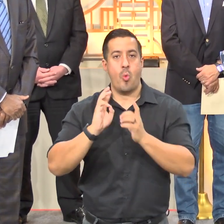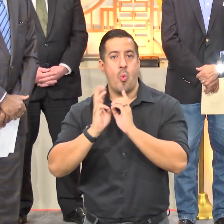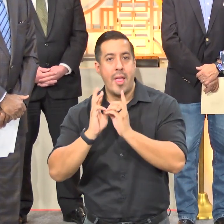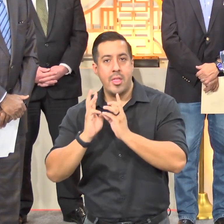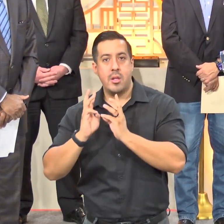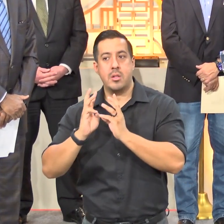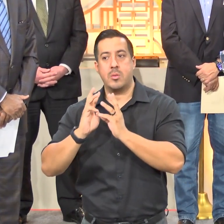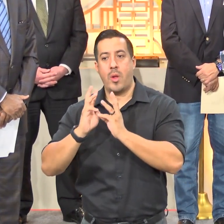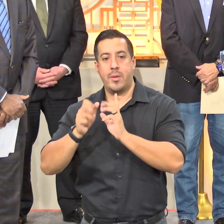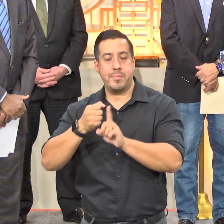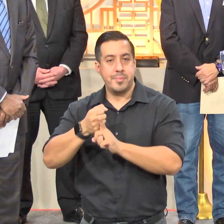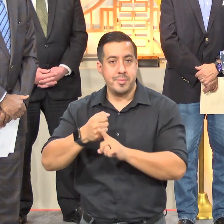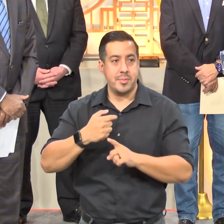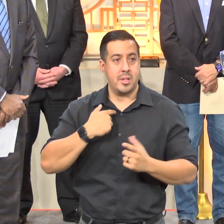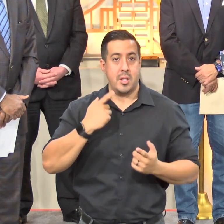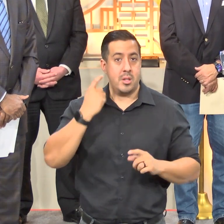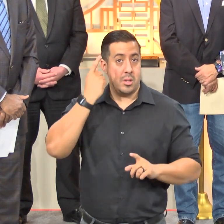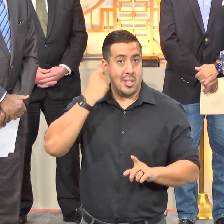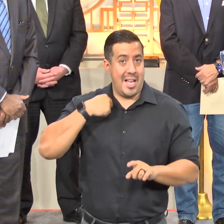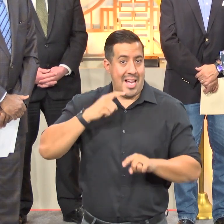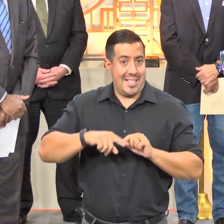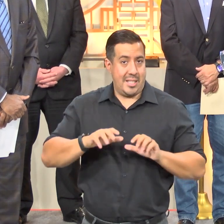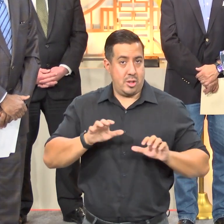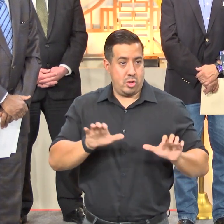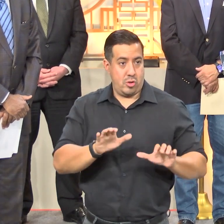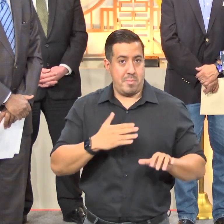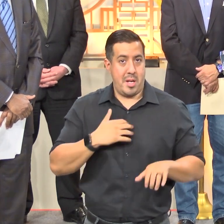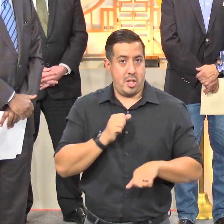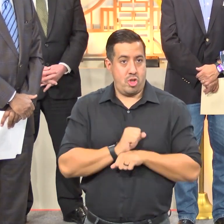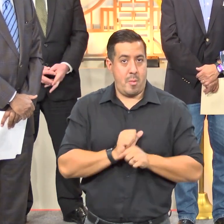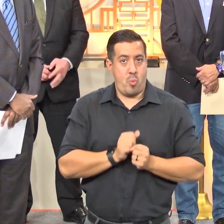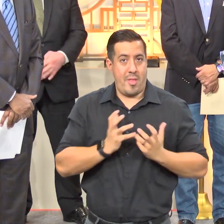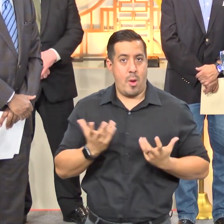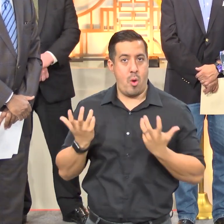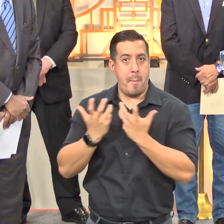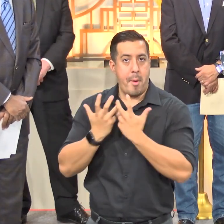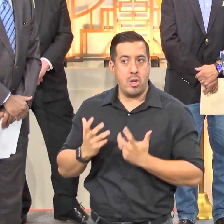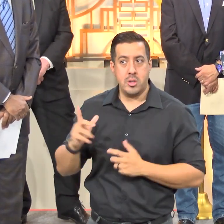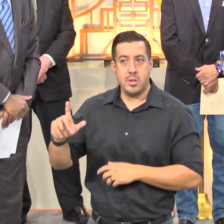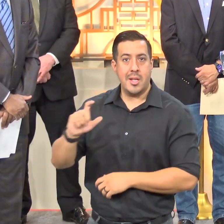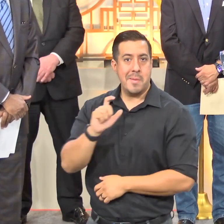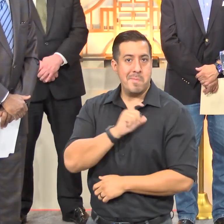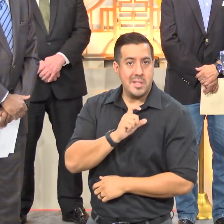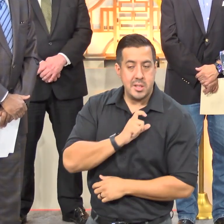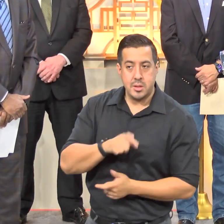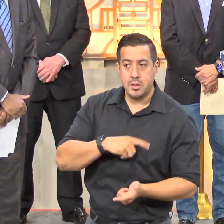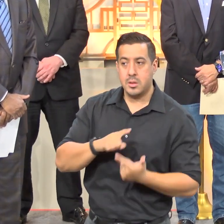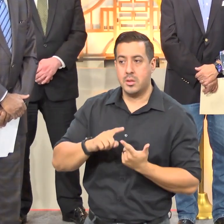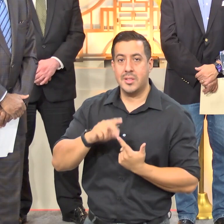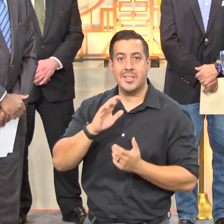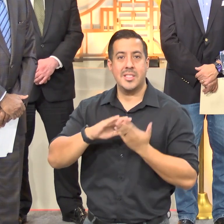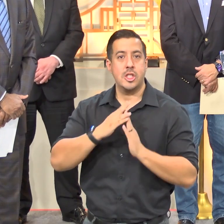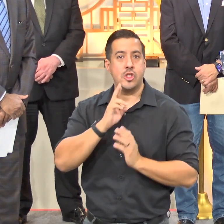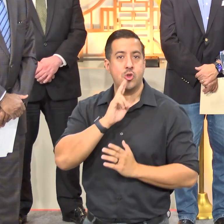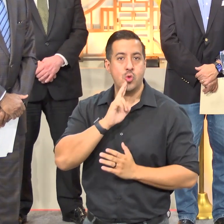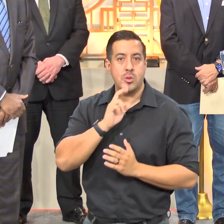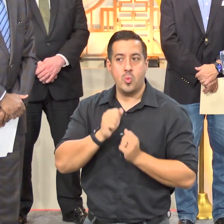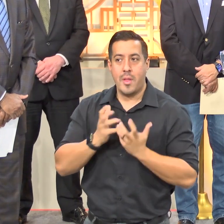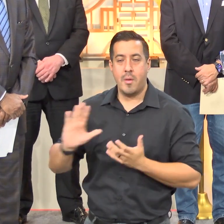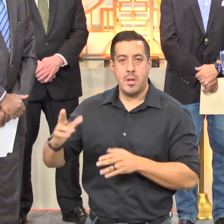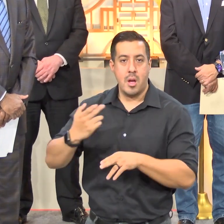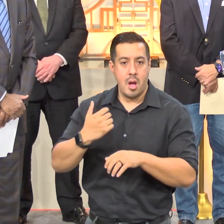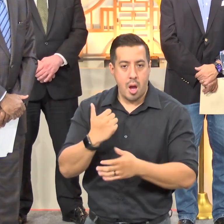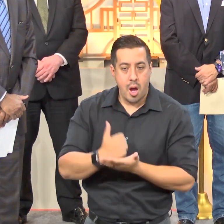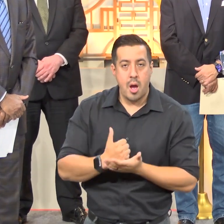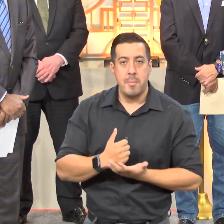but simply could not do our job without robust partnerships with Houston Police Department, City of Houston,